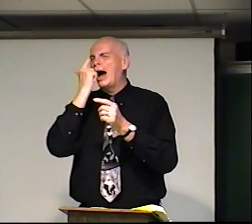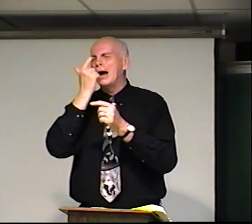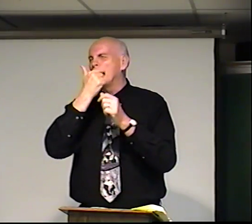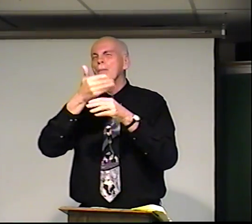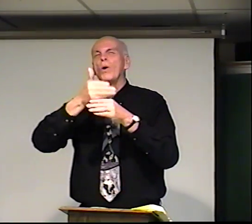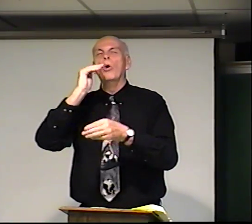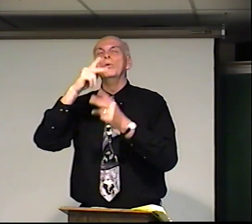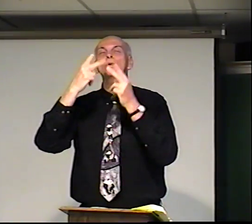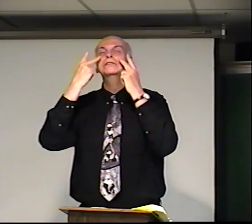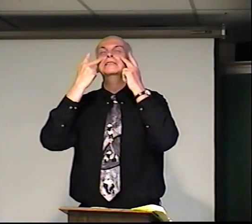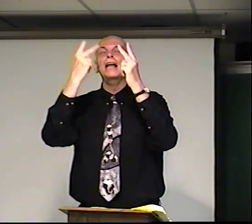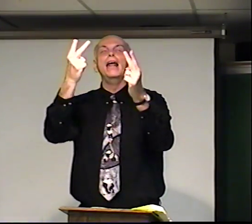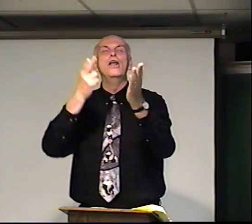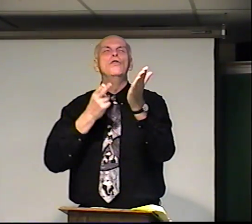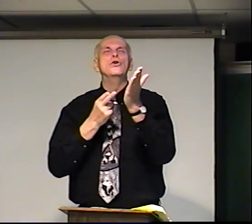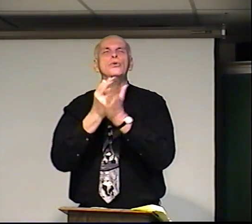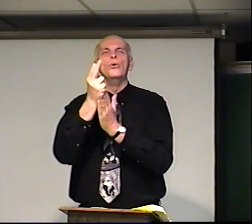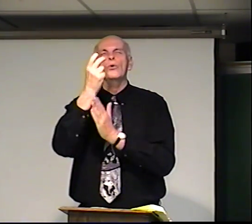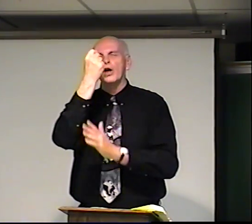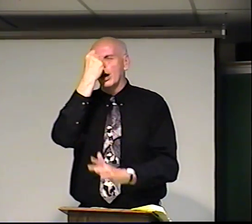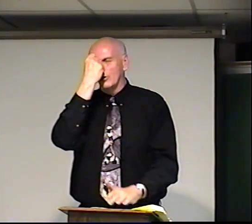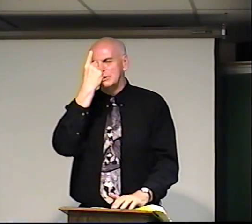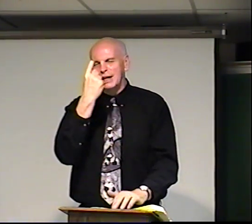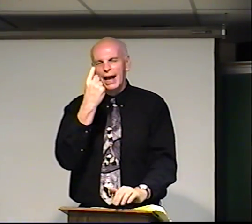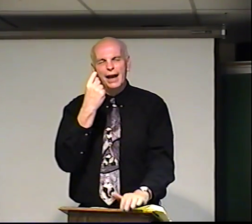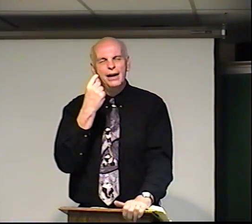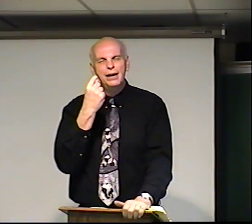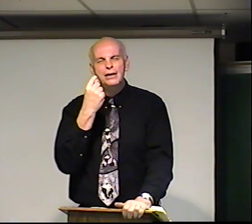I might be able to see the truth of the faith.